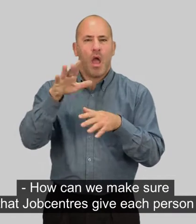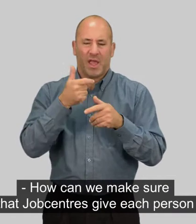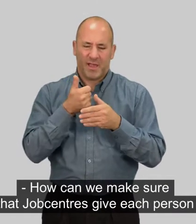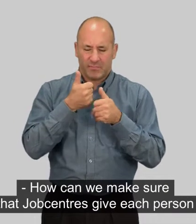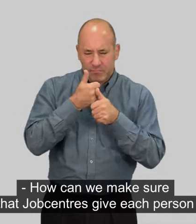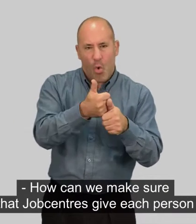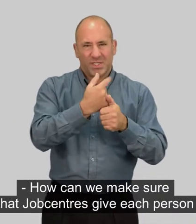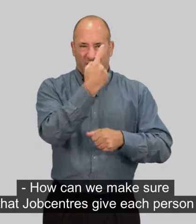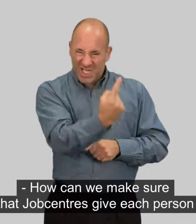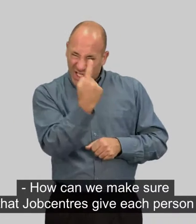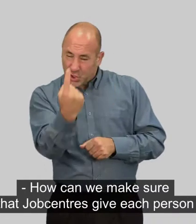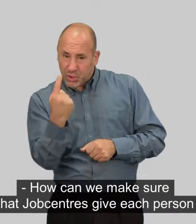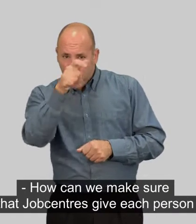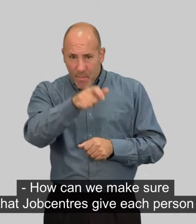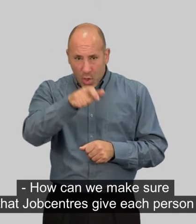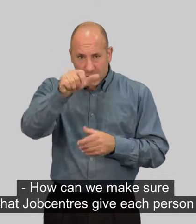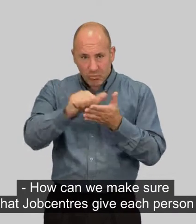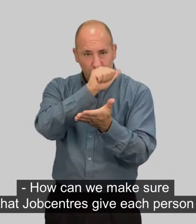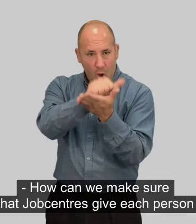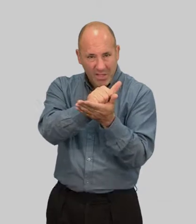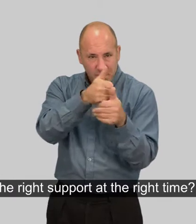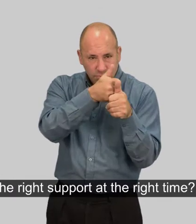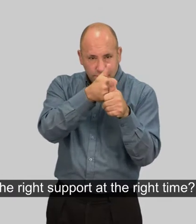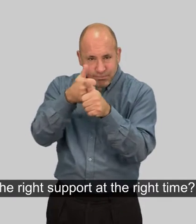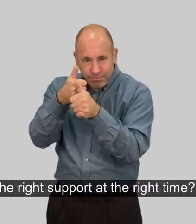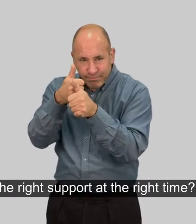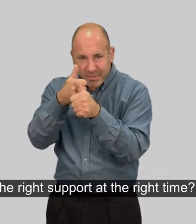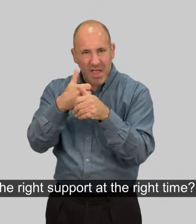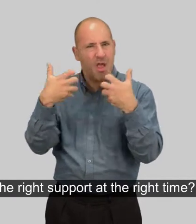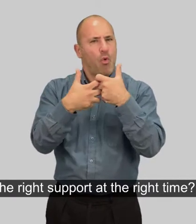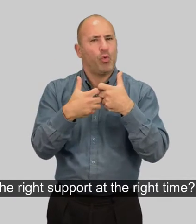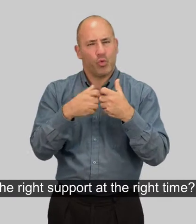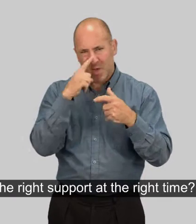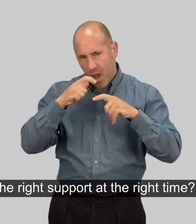How can we make sure that job centres give each person the right support at the right time?